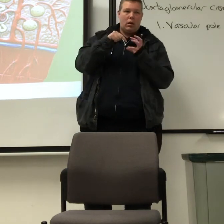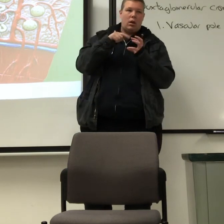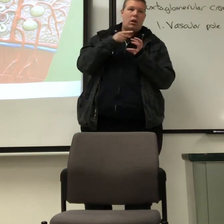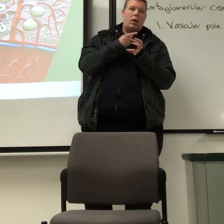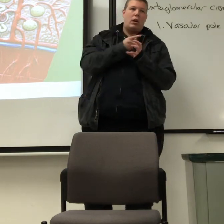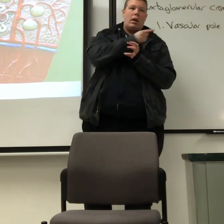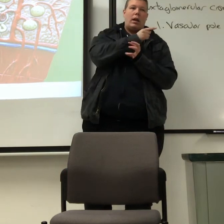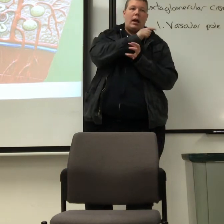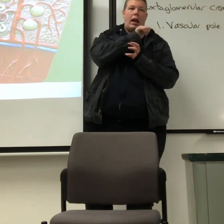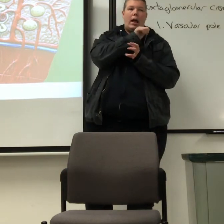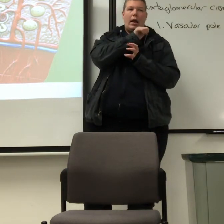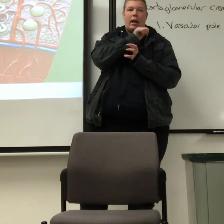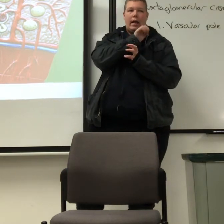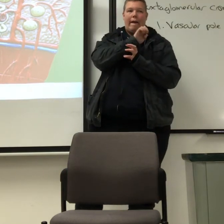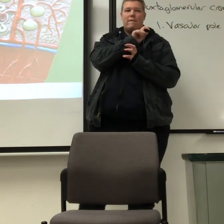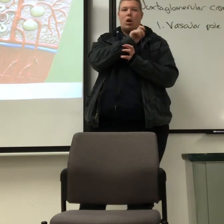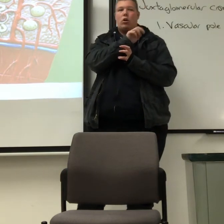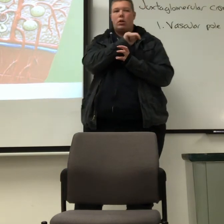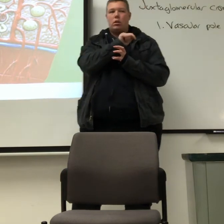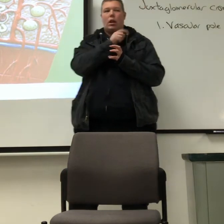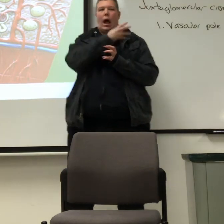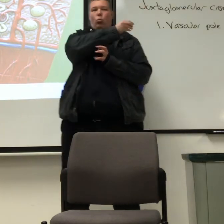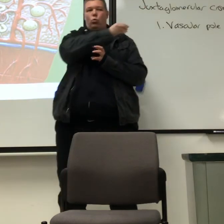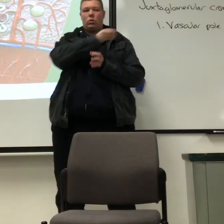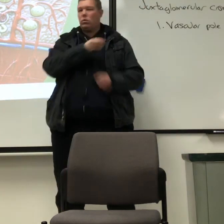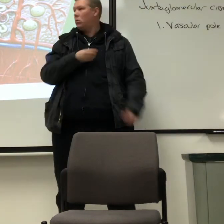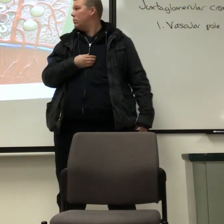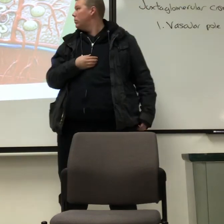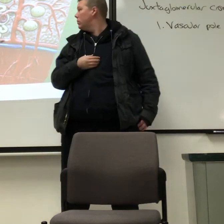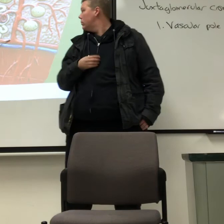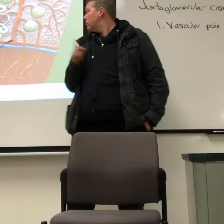PT, peritubular capillary. Let's do this one.